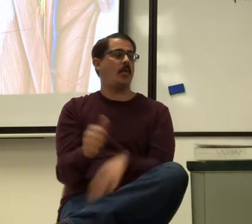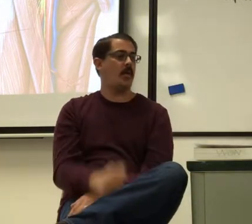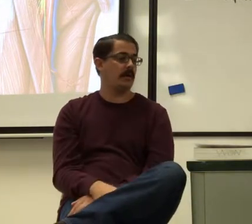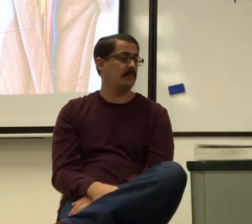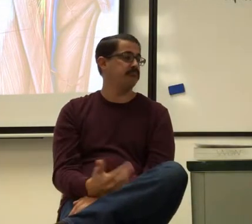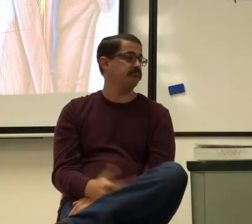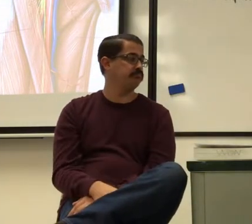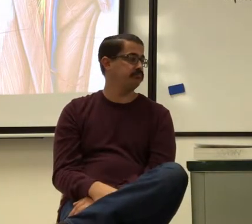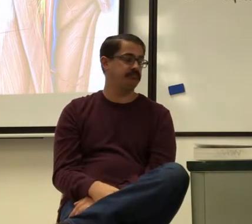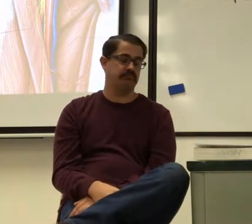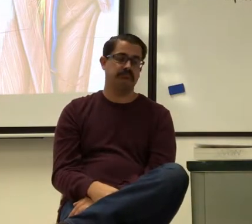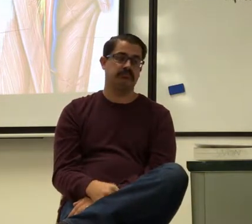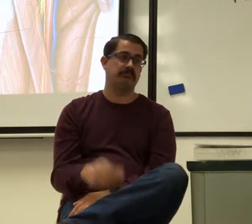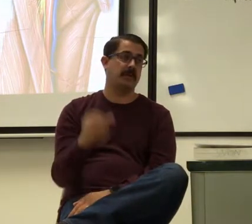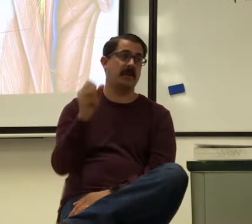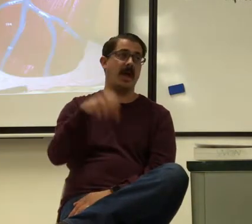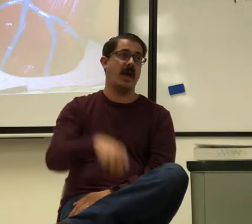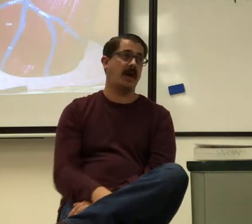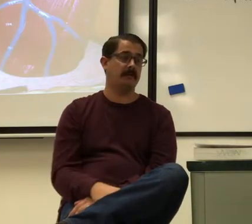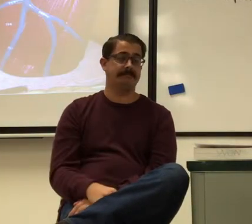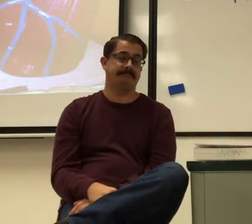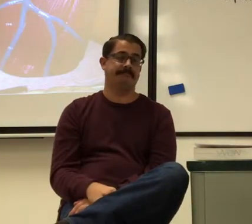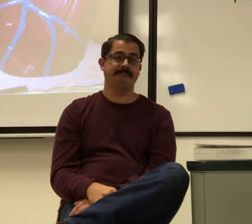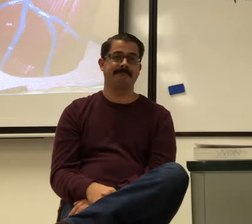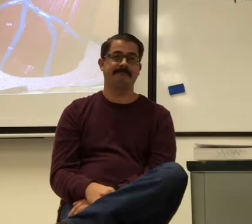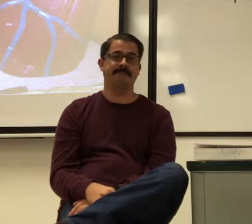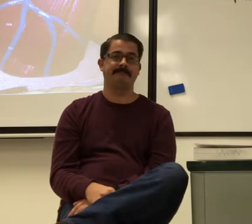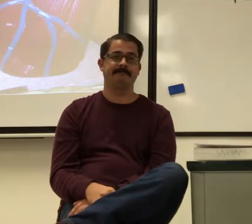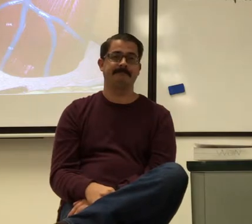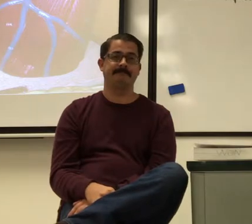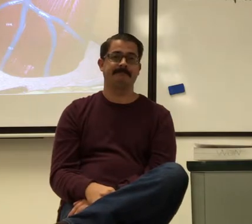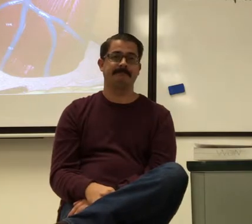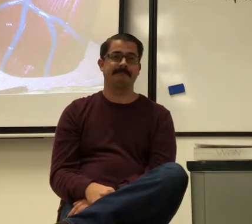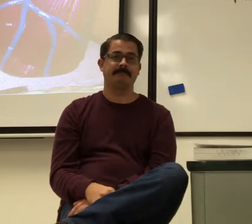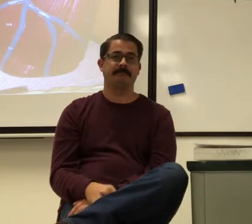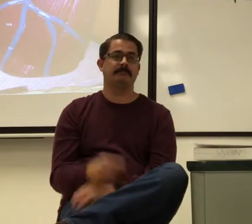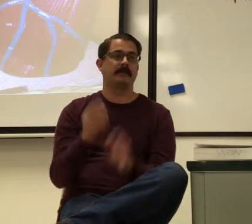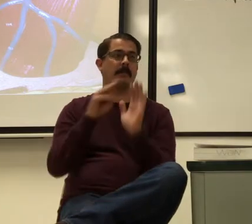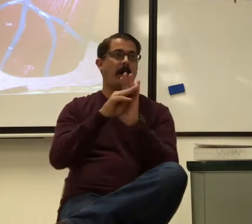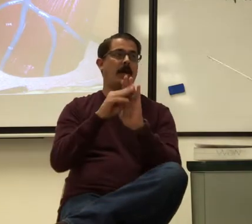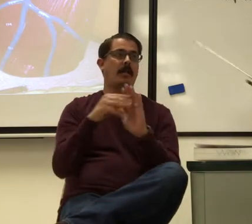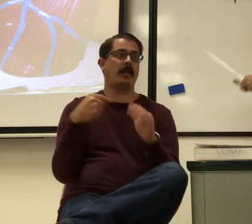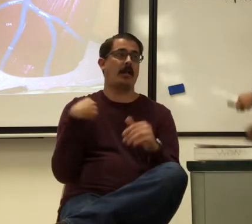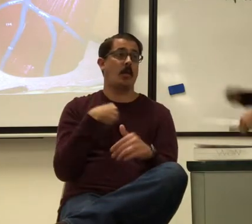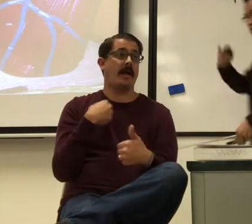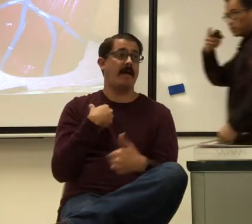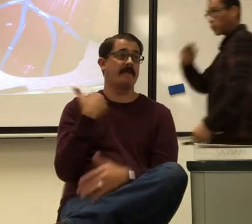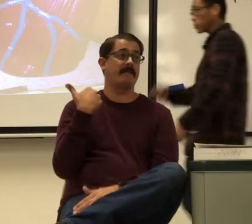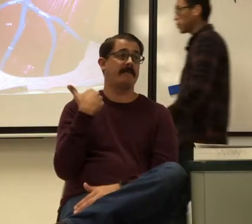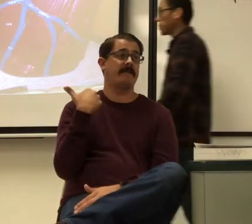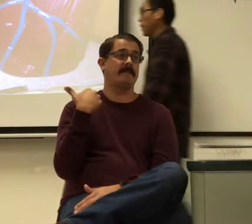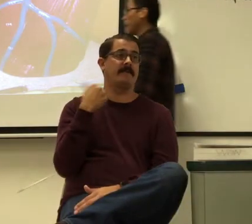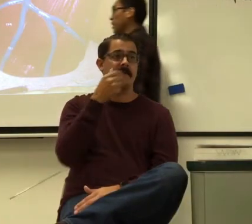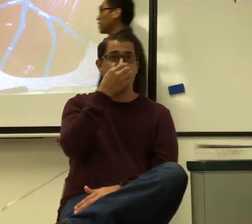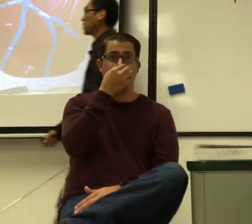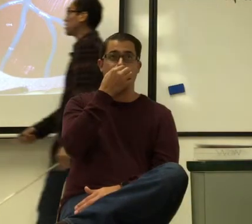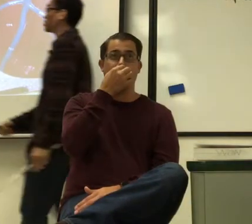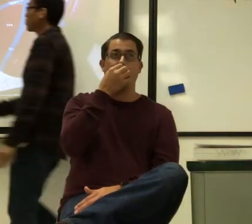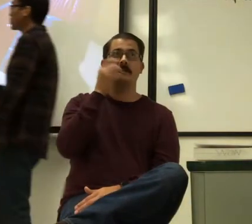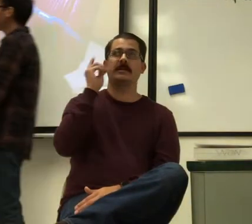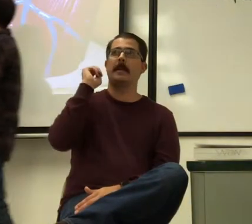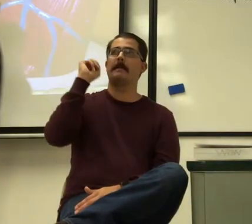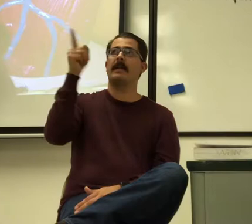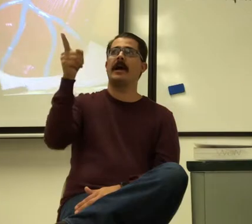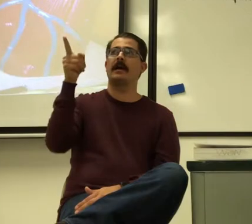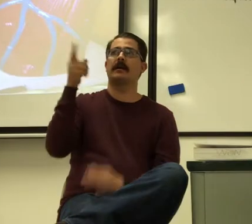yeah, keep those two sorted out. There's a model we have. This is the nystrom porcel in the back. It does